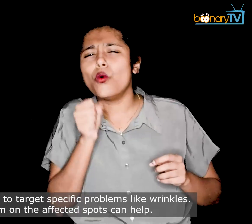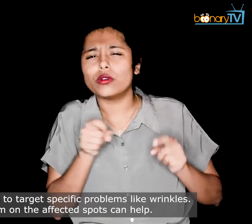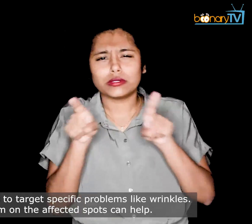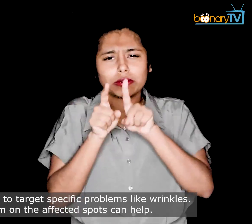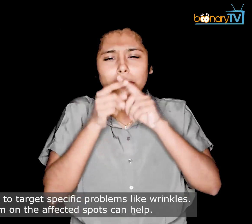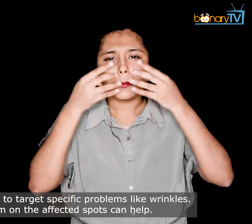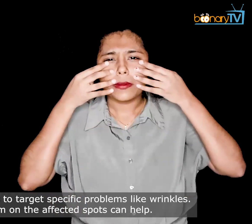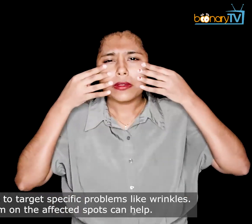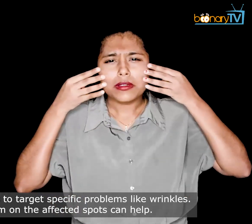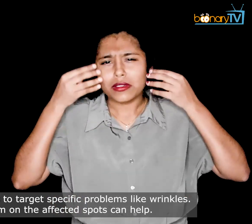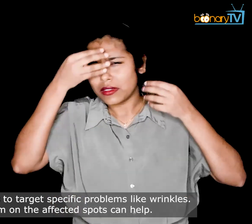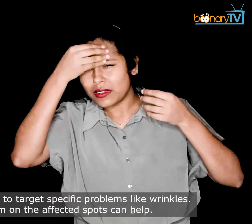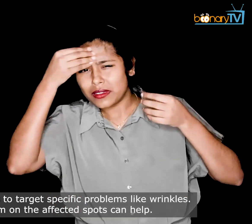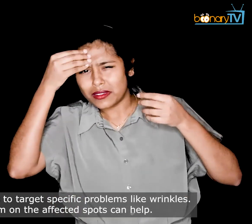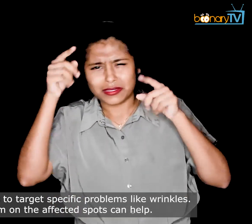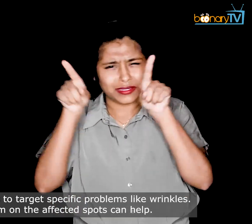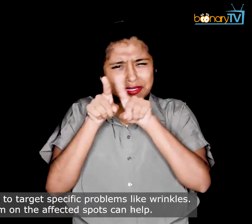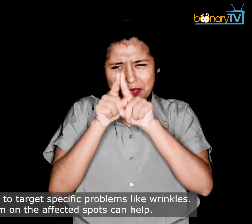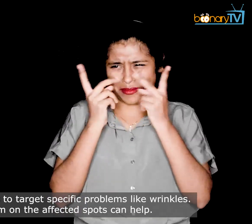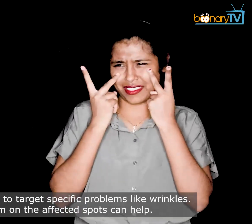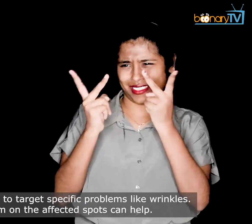like wrinkles.